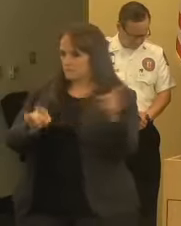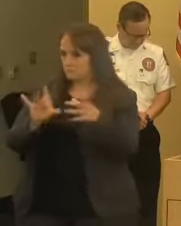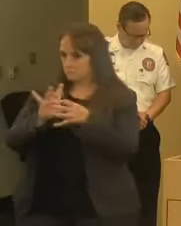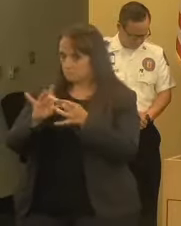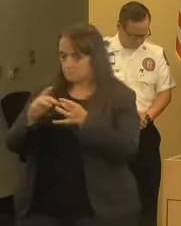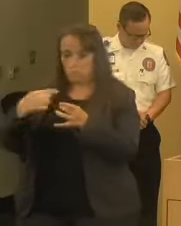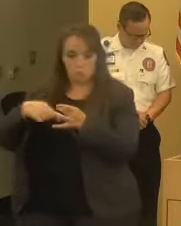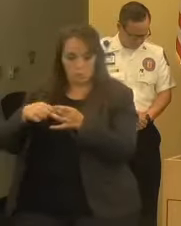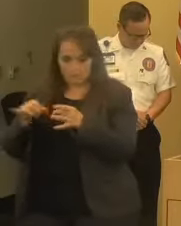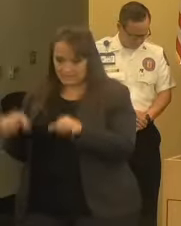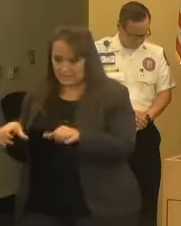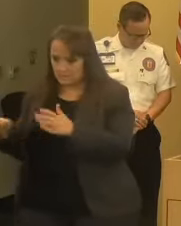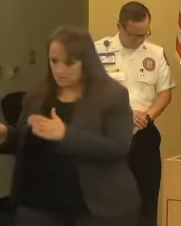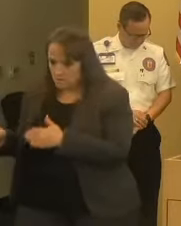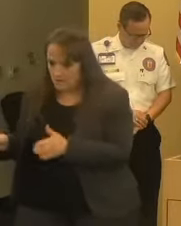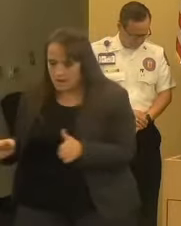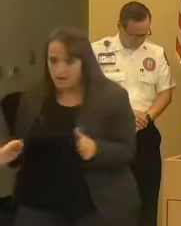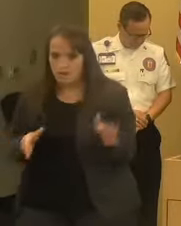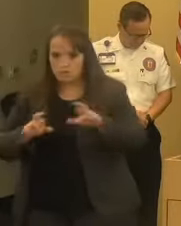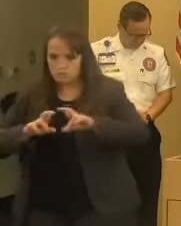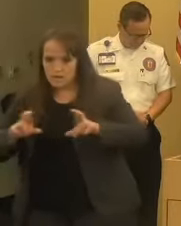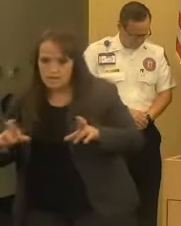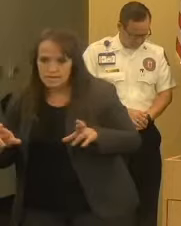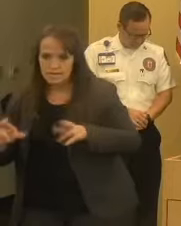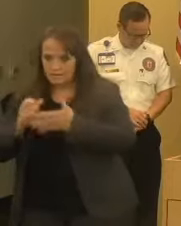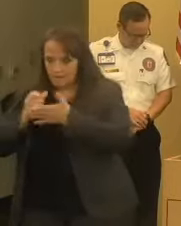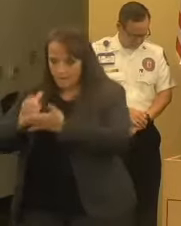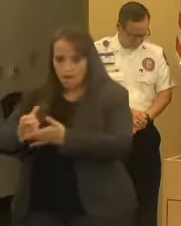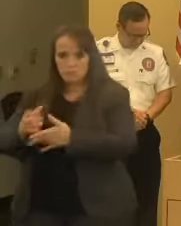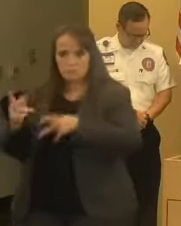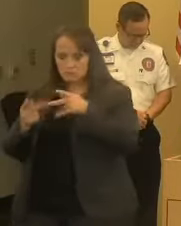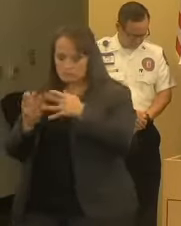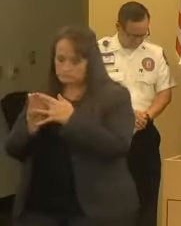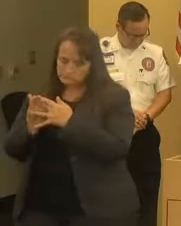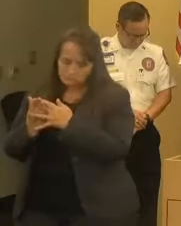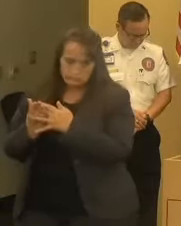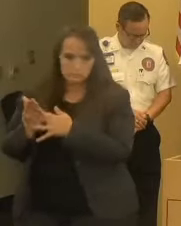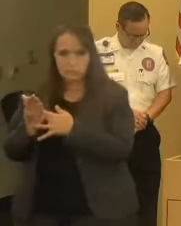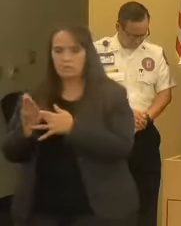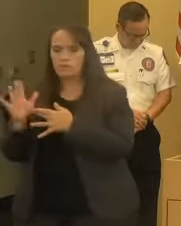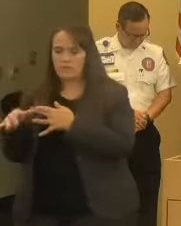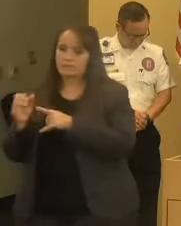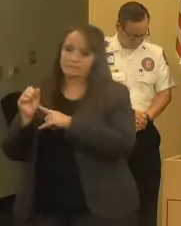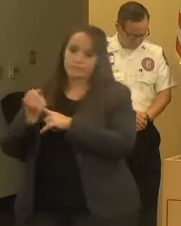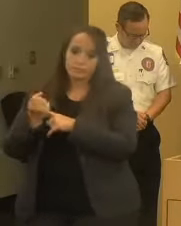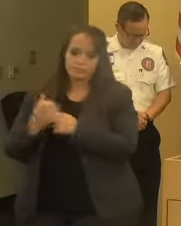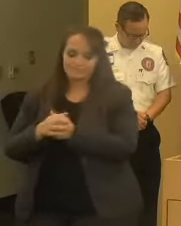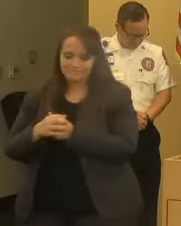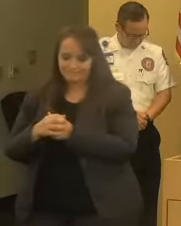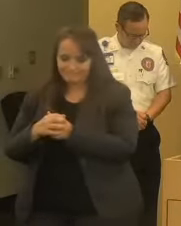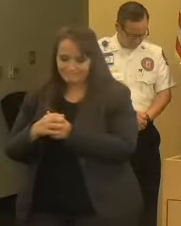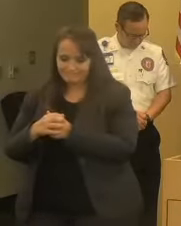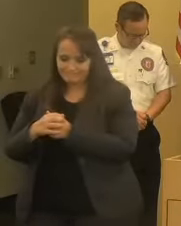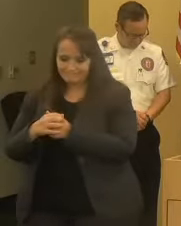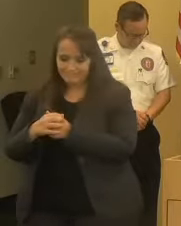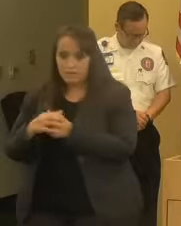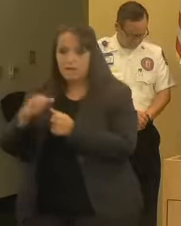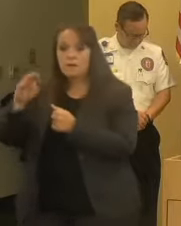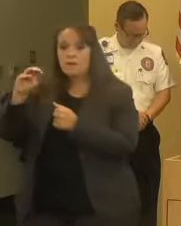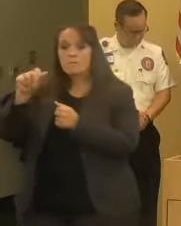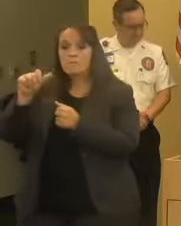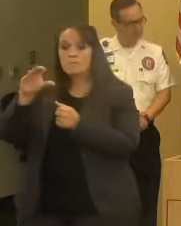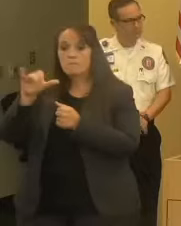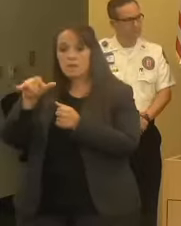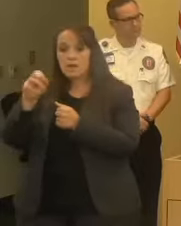are preparing as an agency to help our citizens to get through this hurricane situation. Mayor Stumme has